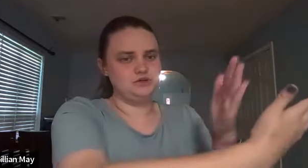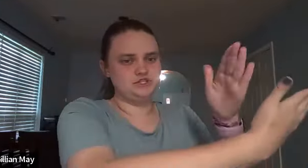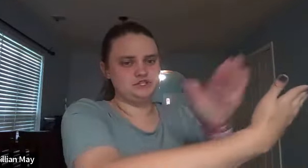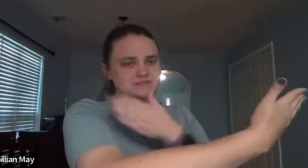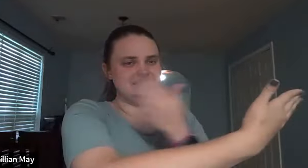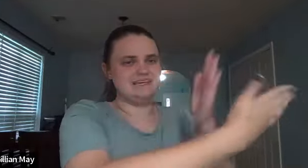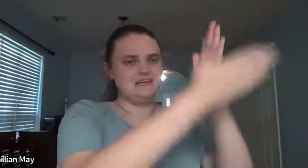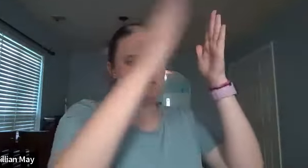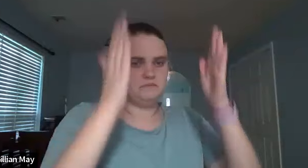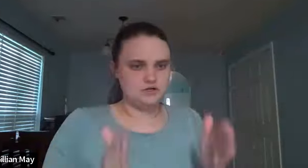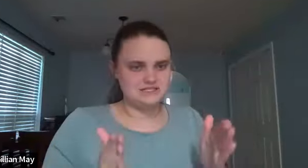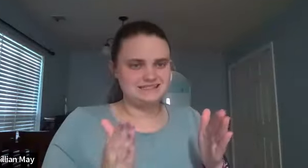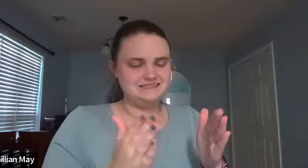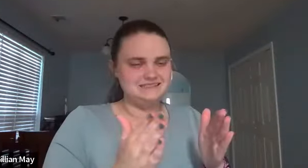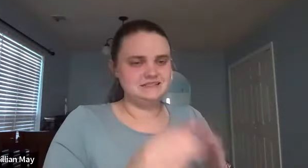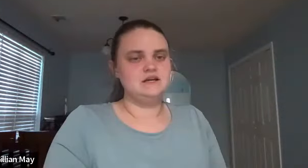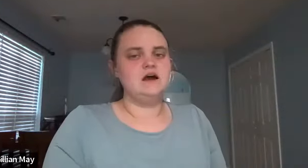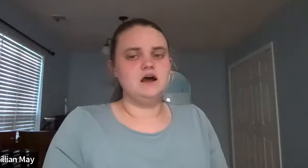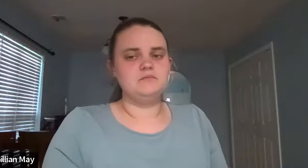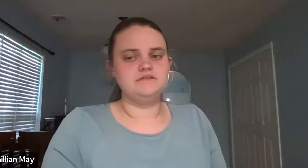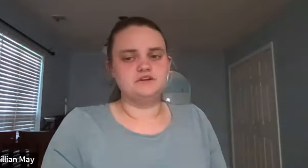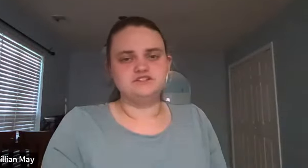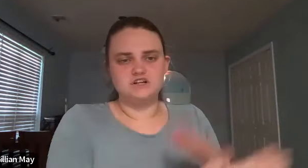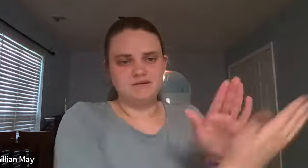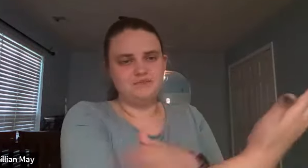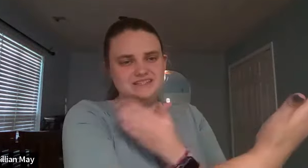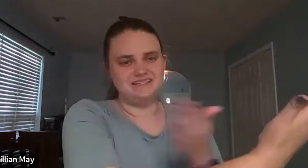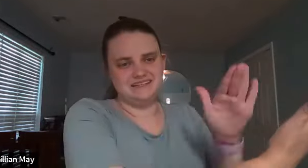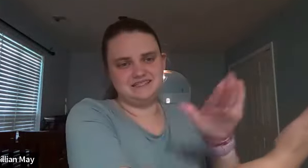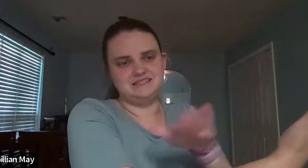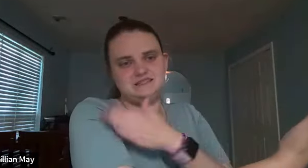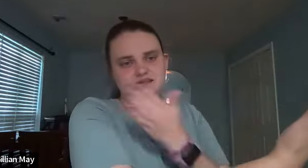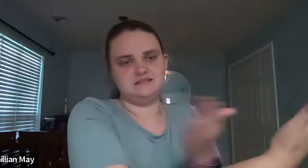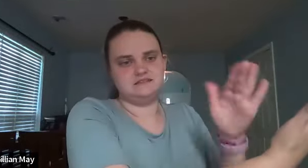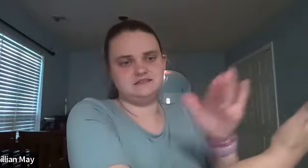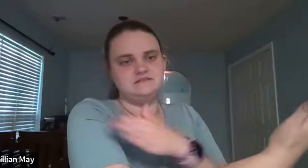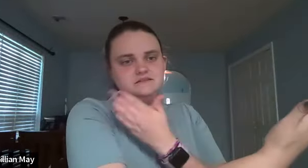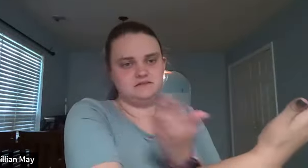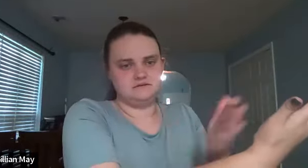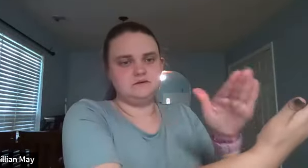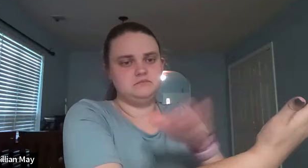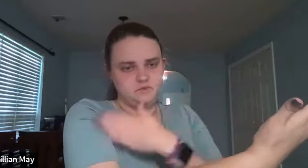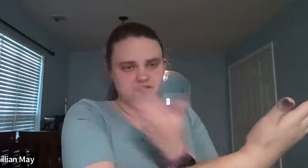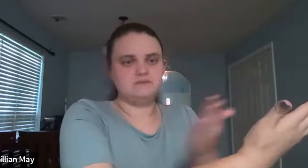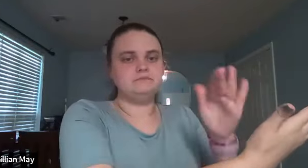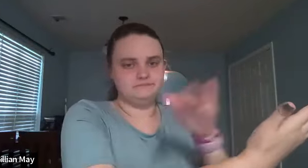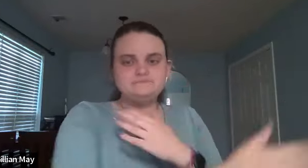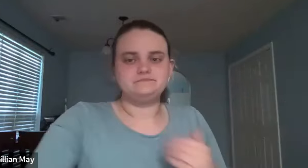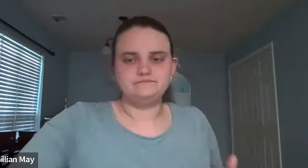just do sing person. But if you're also just talking about music, it's this music.